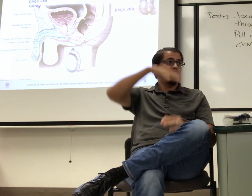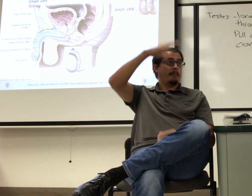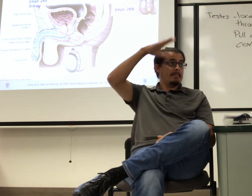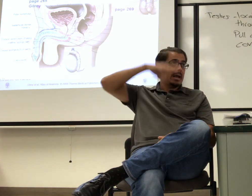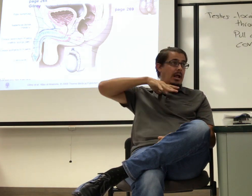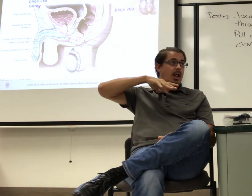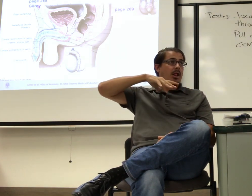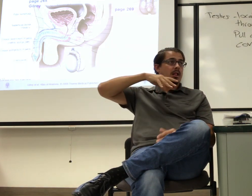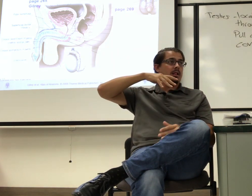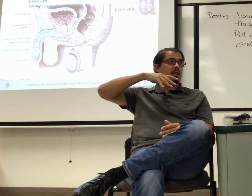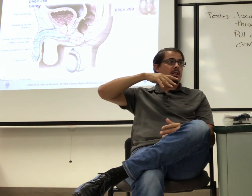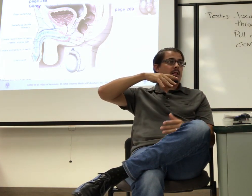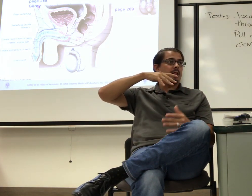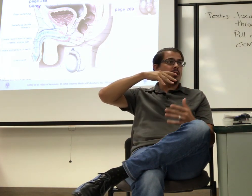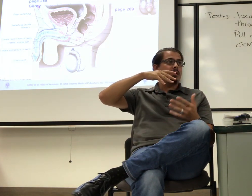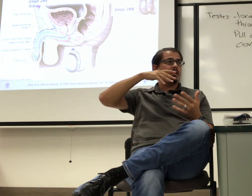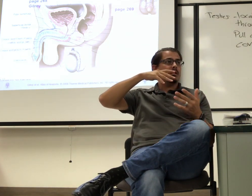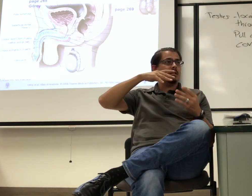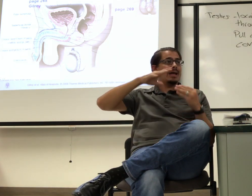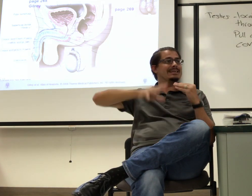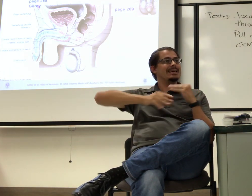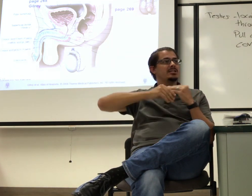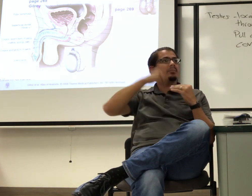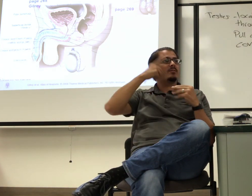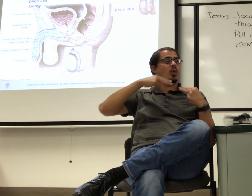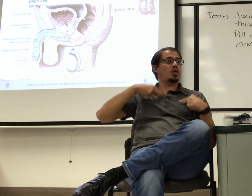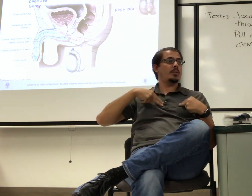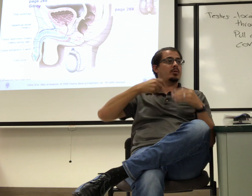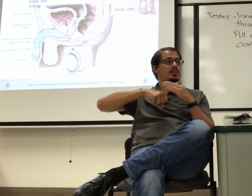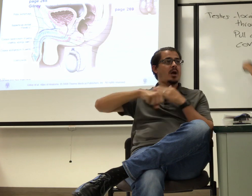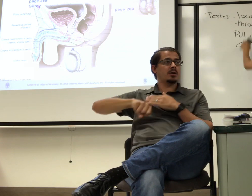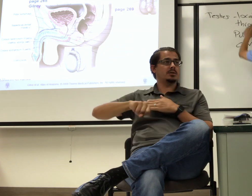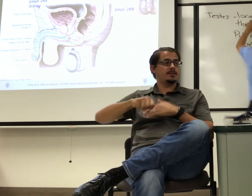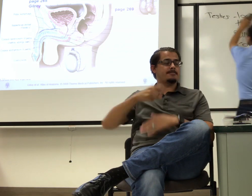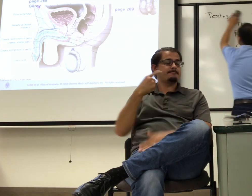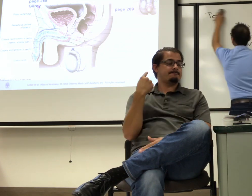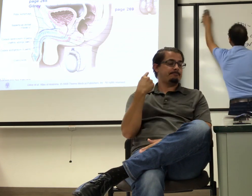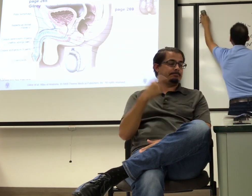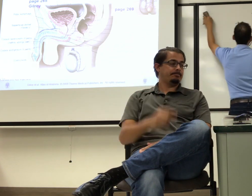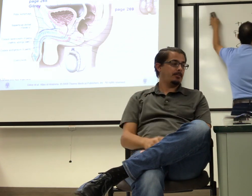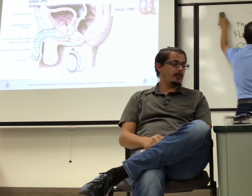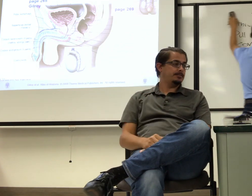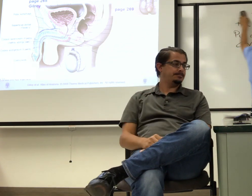male contribution to human reproduction is